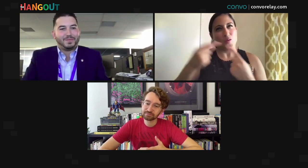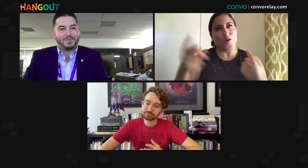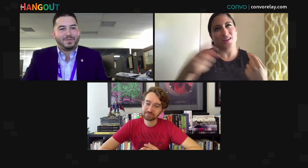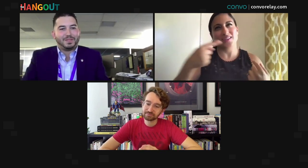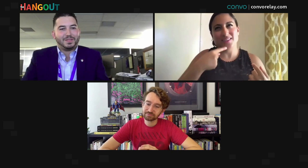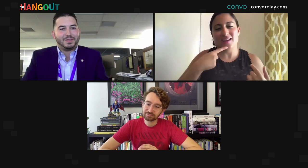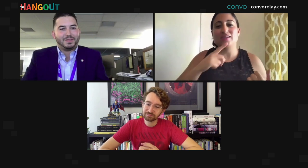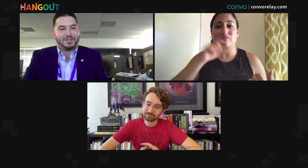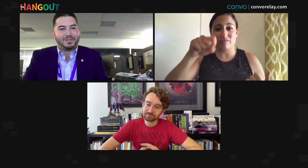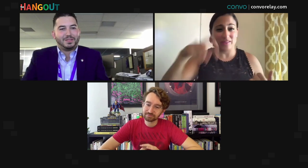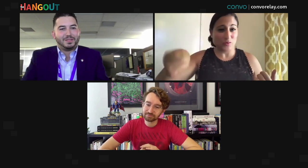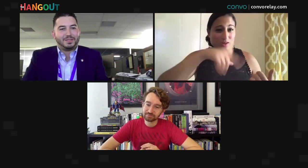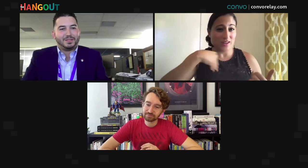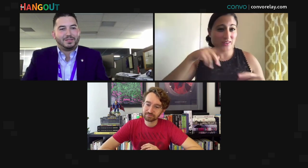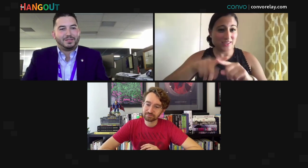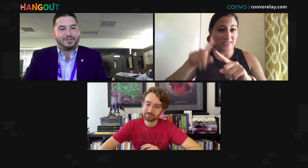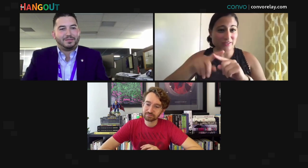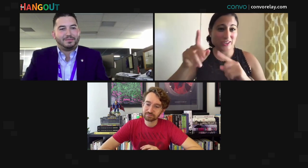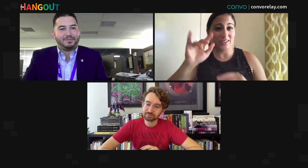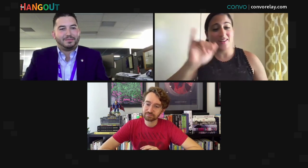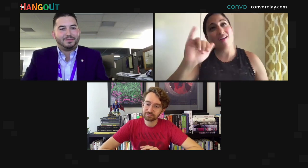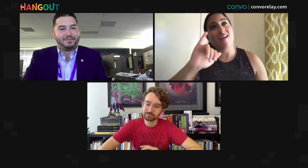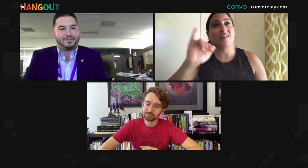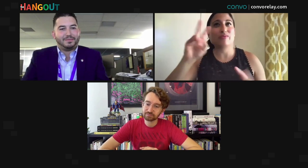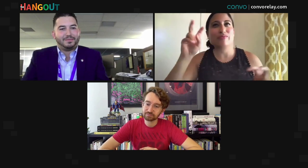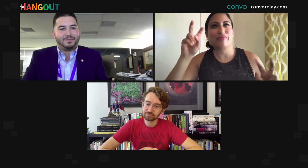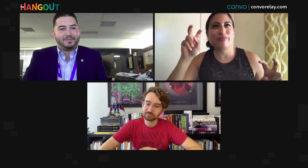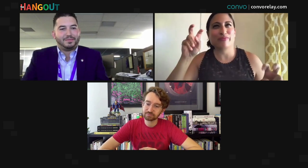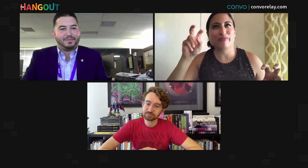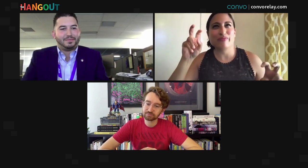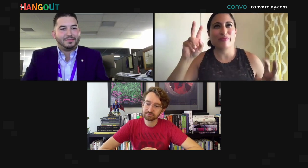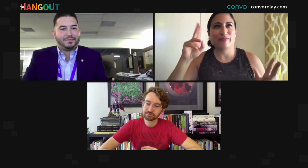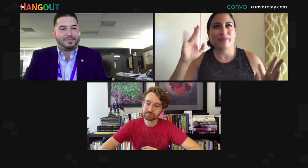Sharon speaking. You know, this has me thinking about a few things.